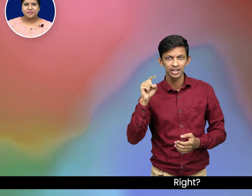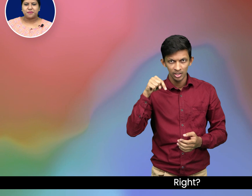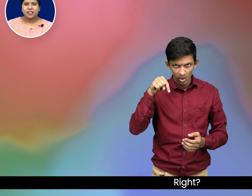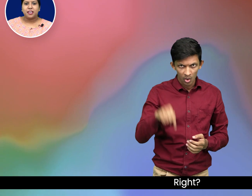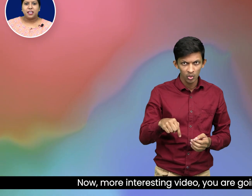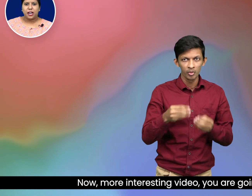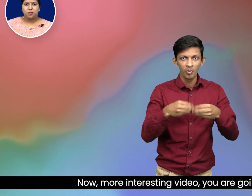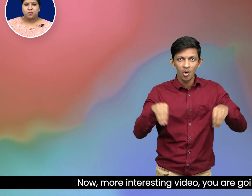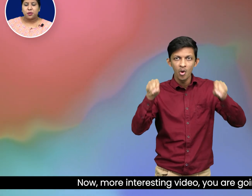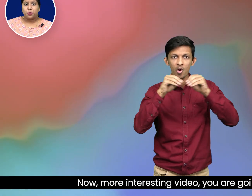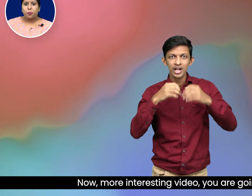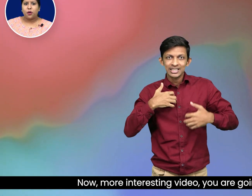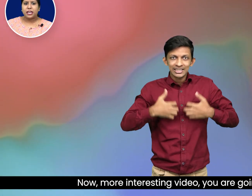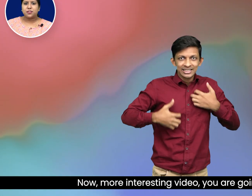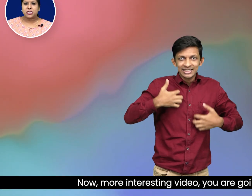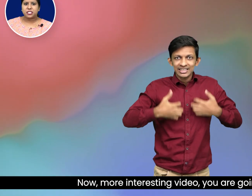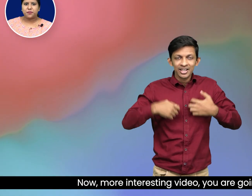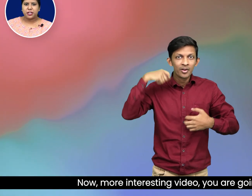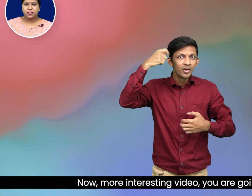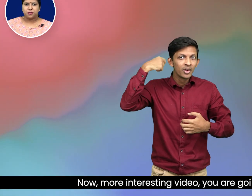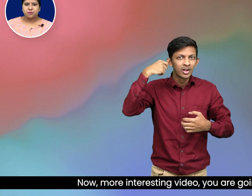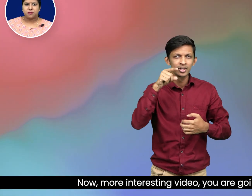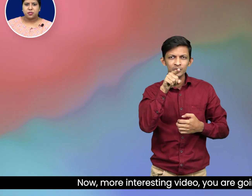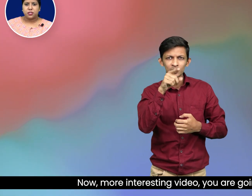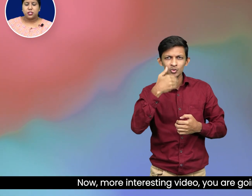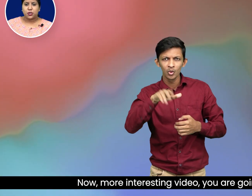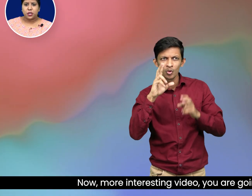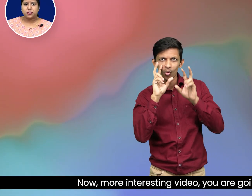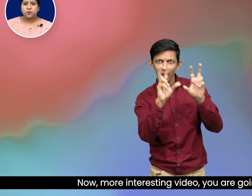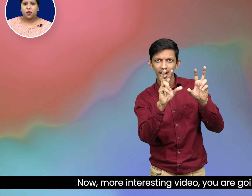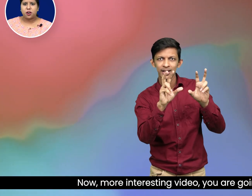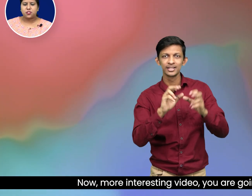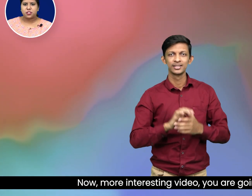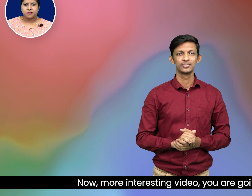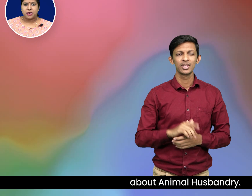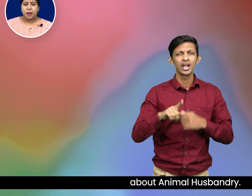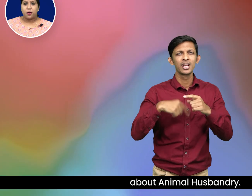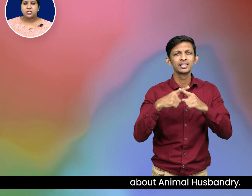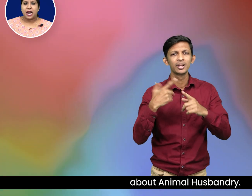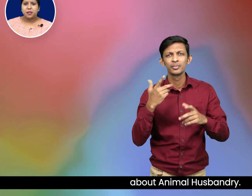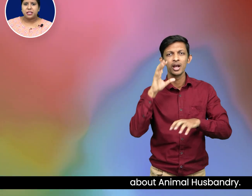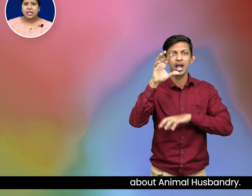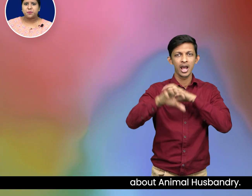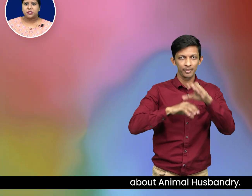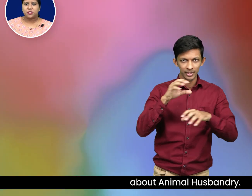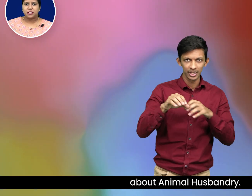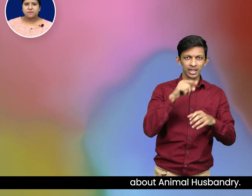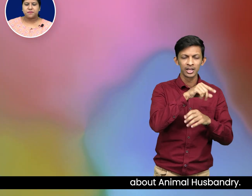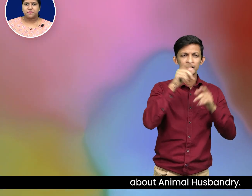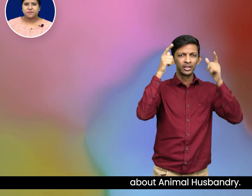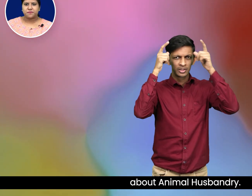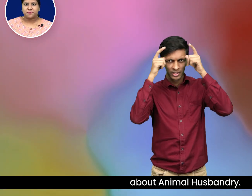Right? Now, more interesting video you are going to watch about animal